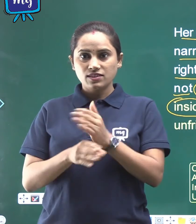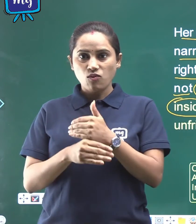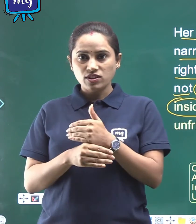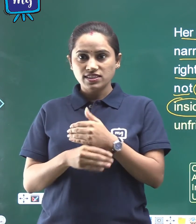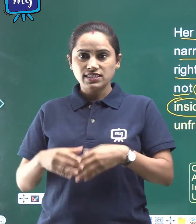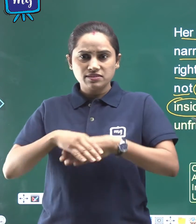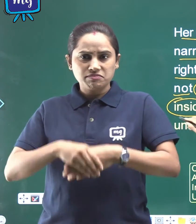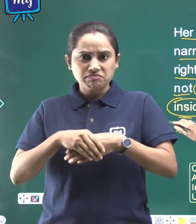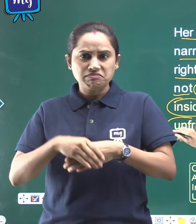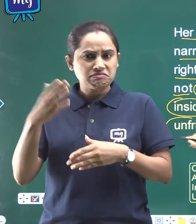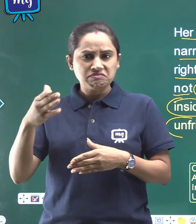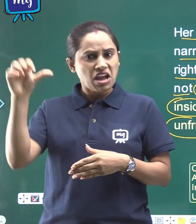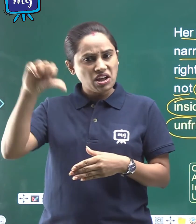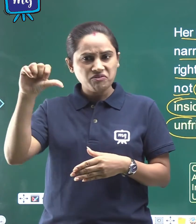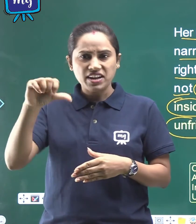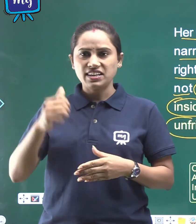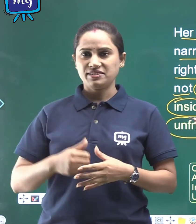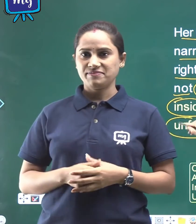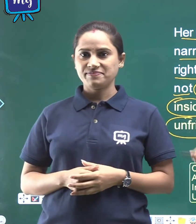was unfriendly.